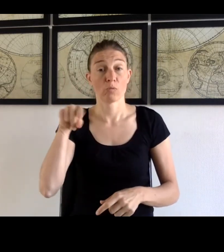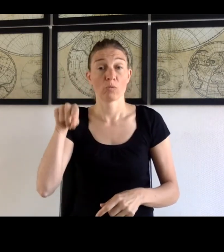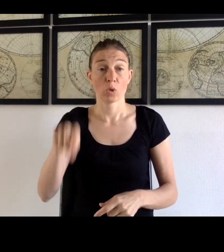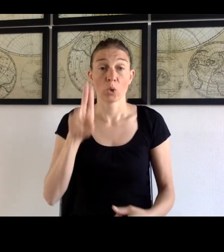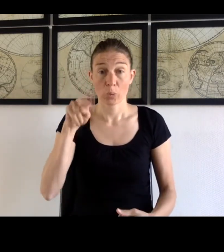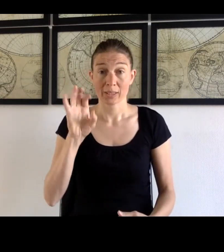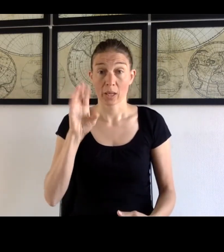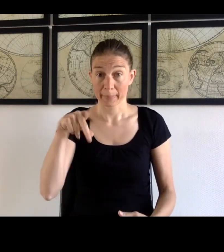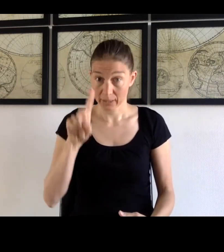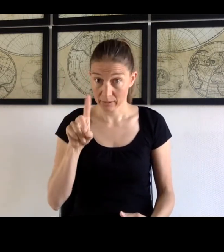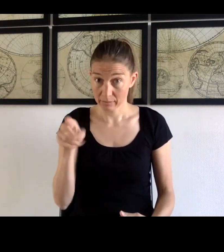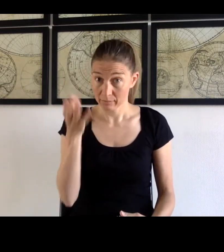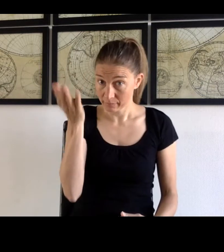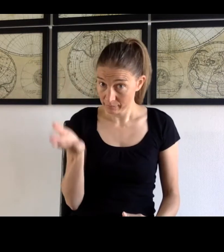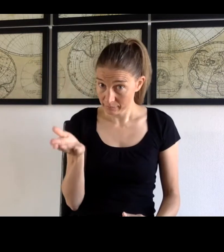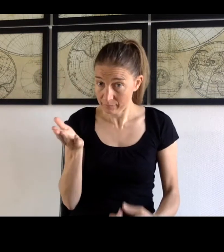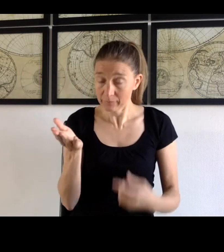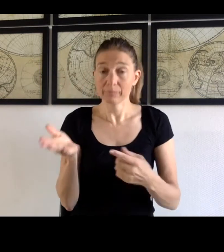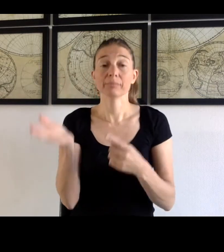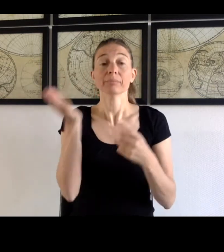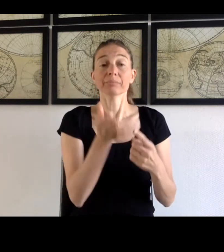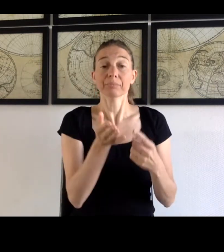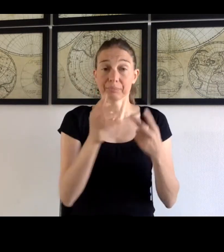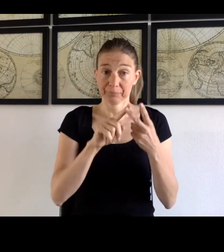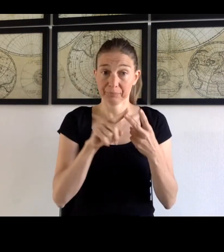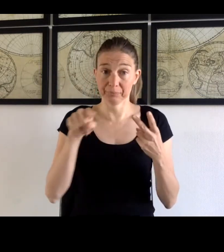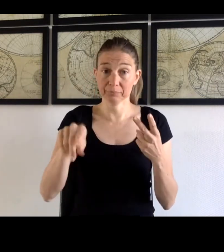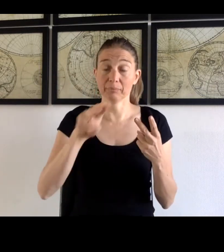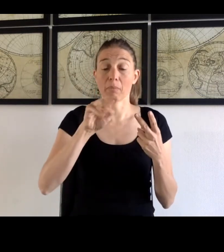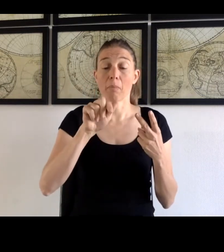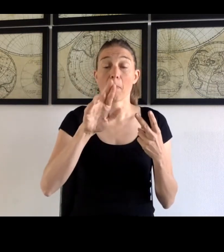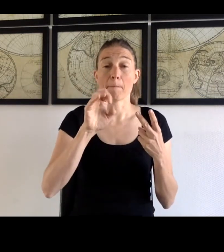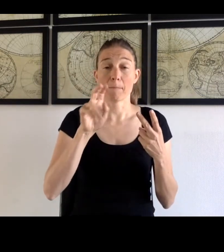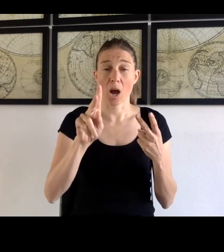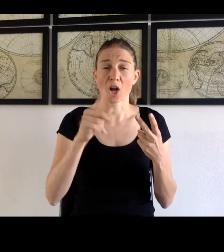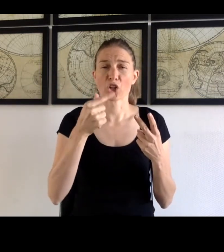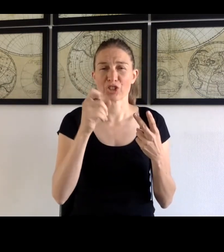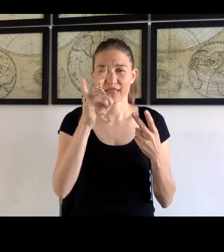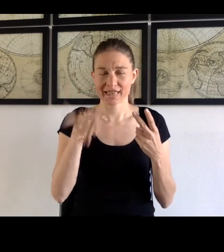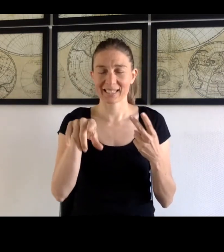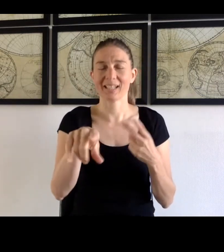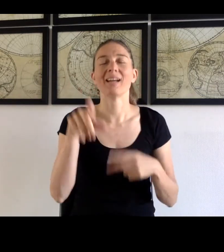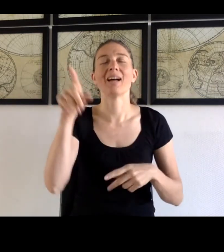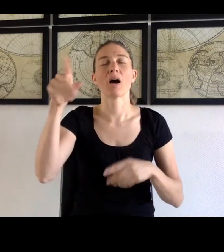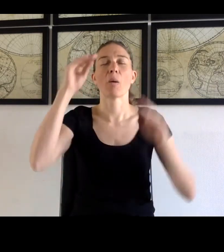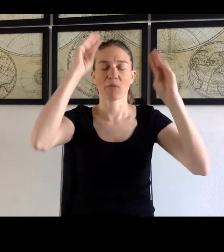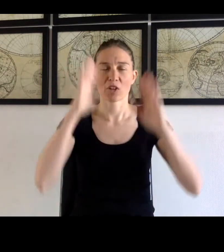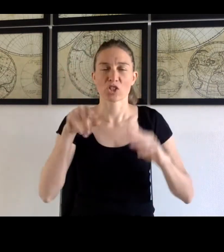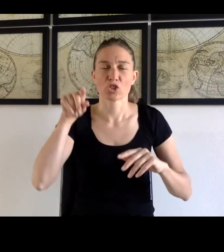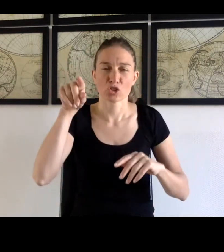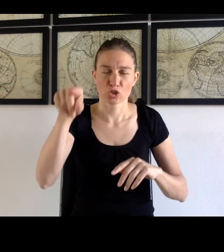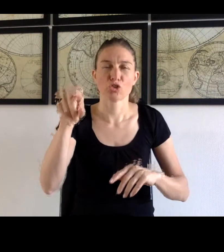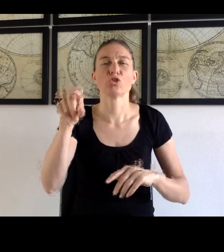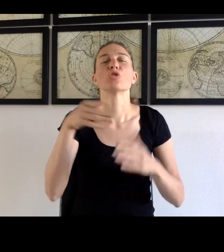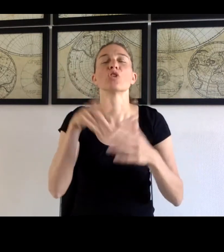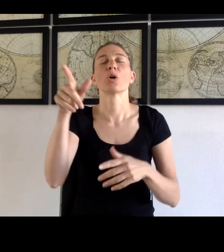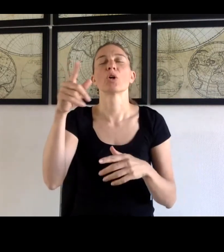Disabilities. We'll be joined by Mark Priestley, who's Professor of Disability Policy at the University of